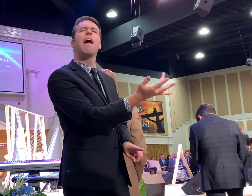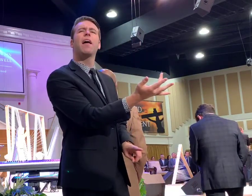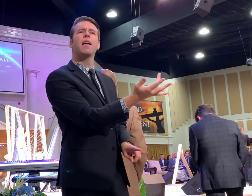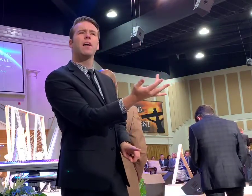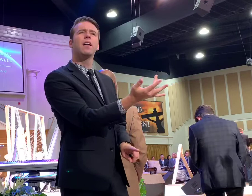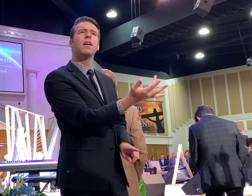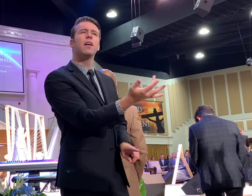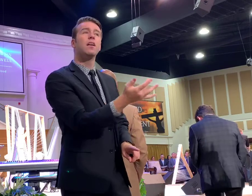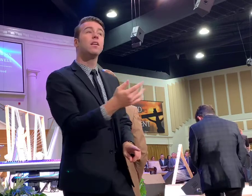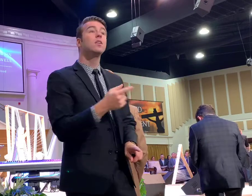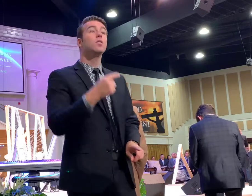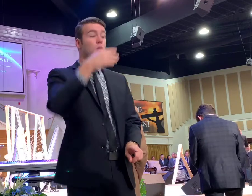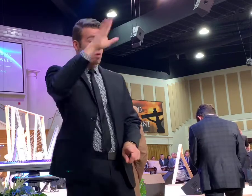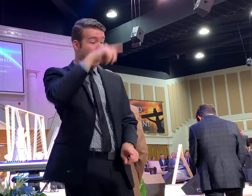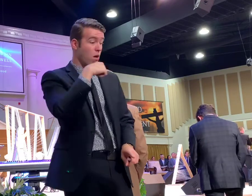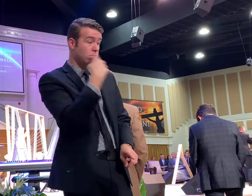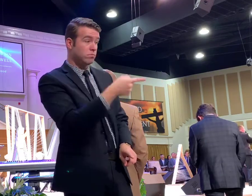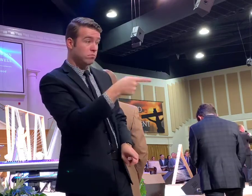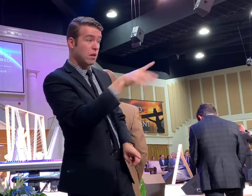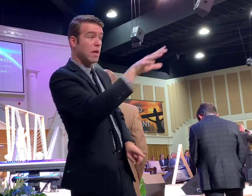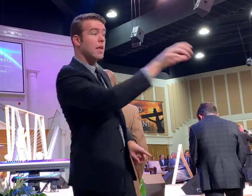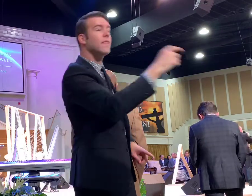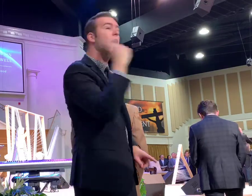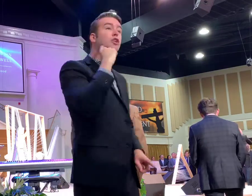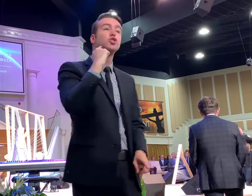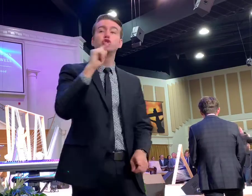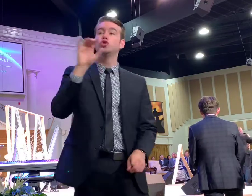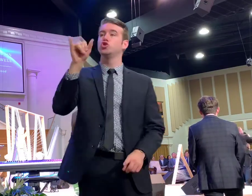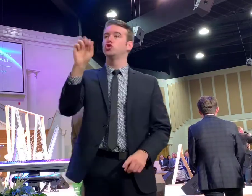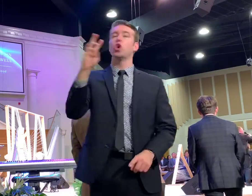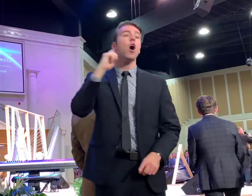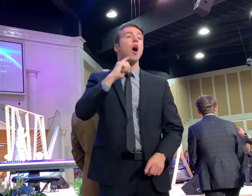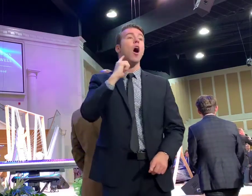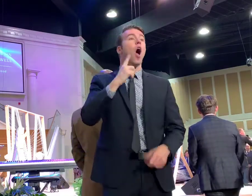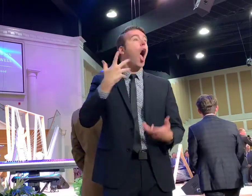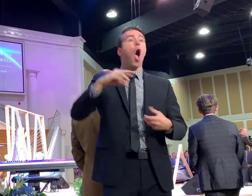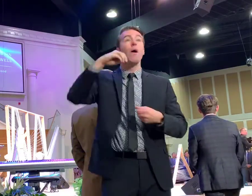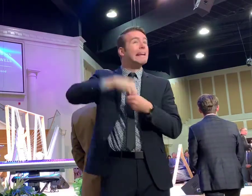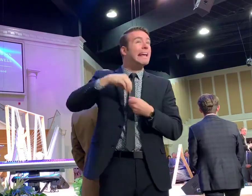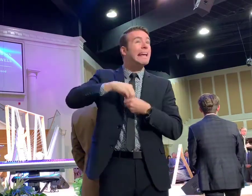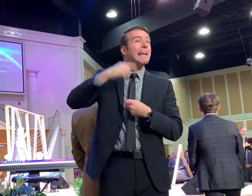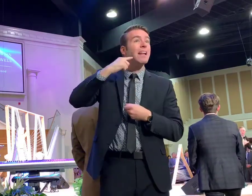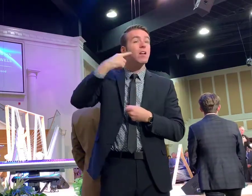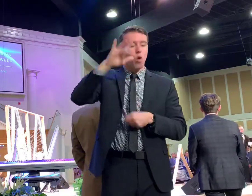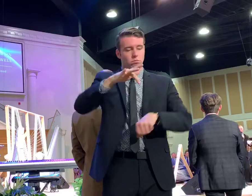And the Bible says God claimed a hollow place that was already in the job.